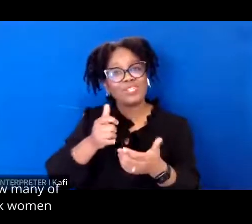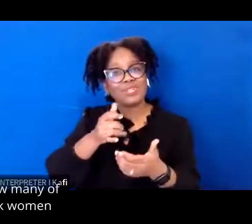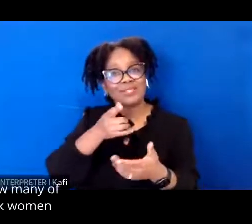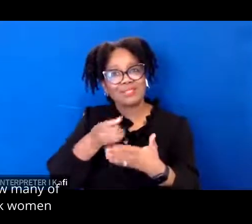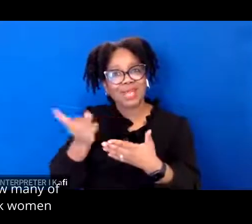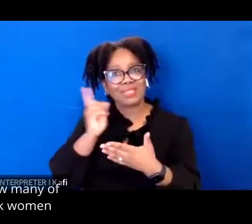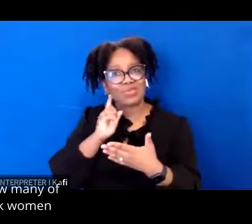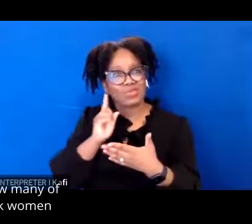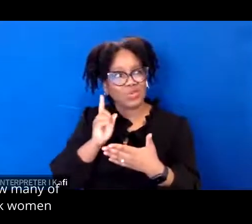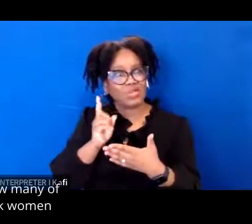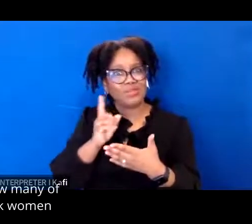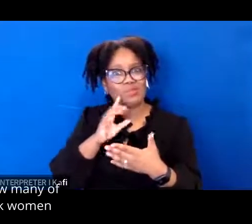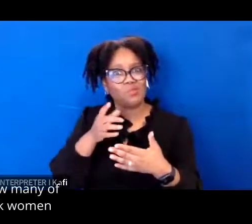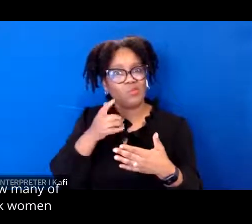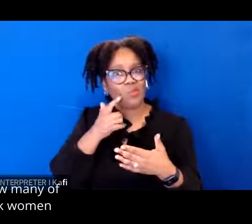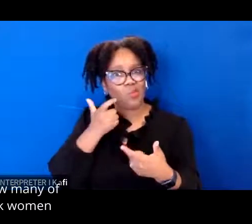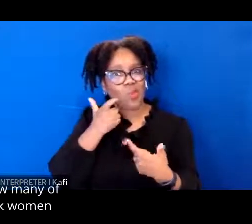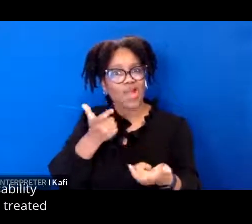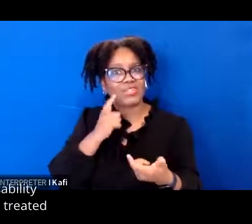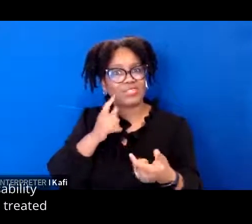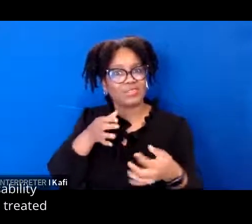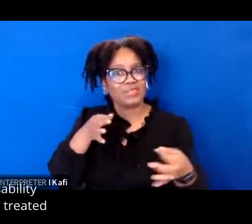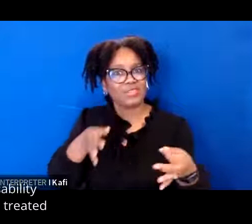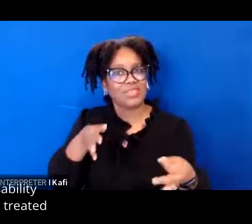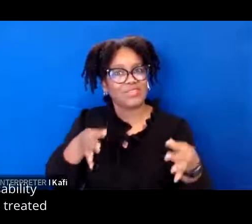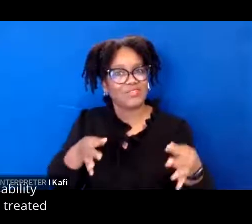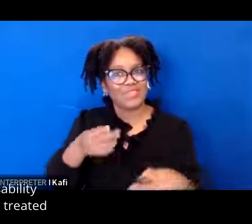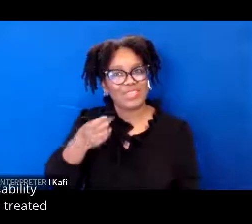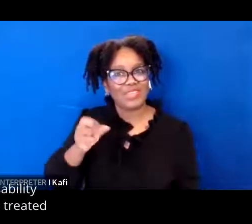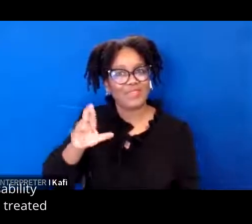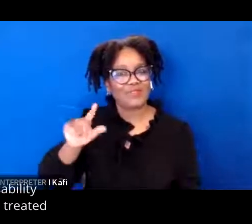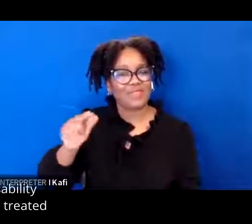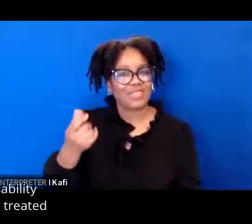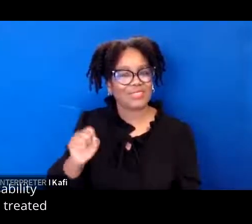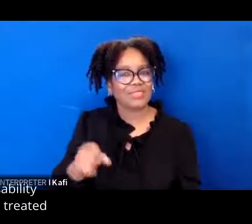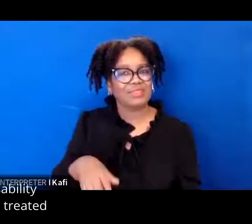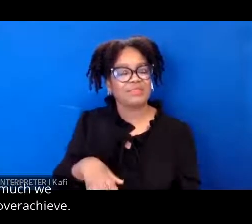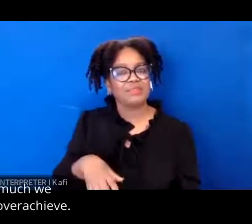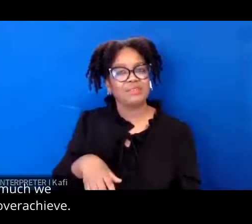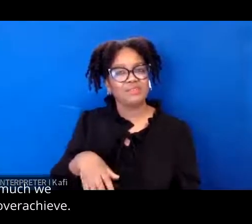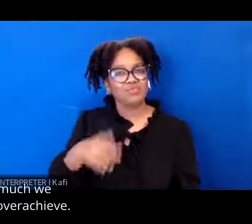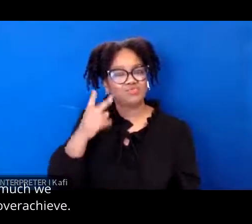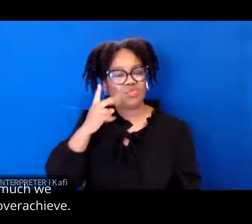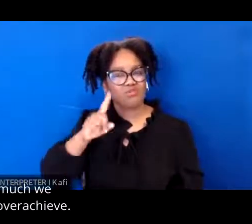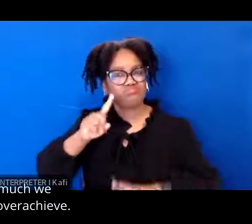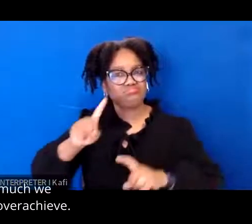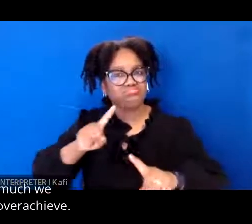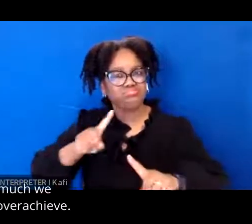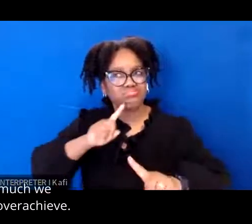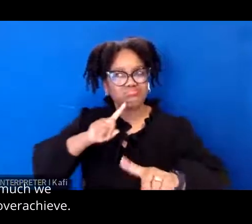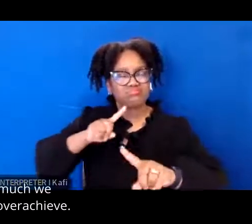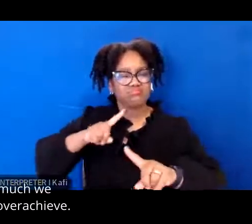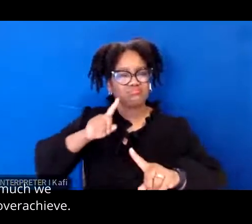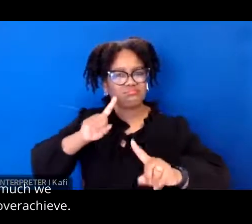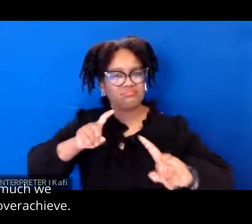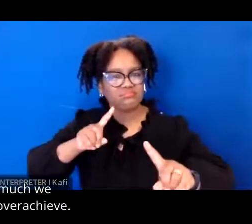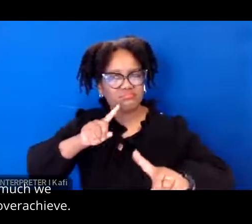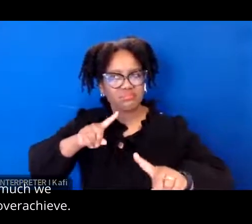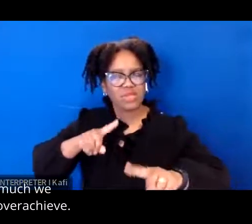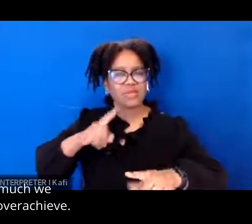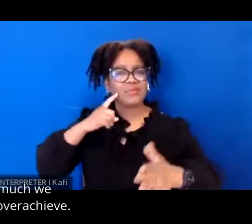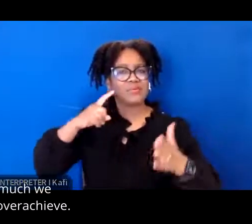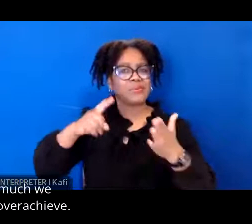mirrored how many of us in that are black women and in the disability community are treated no matter how much we overcome and we